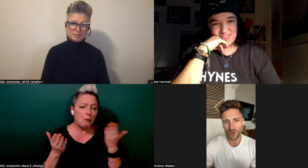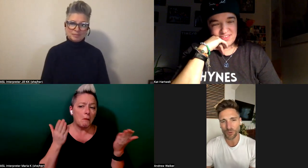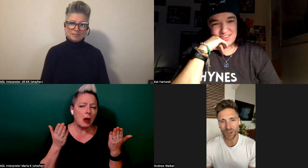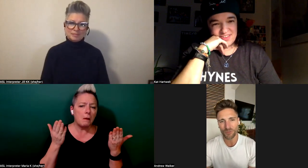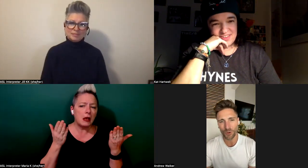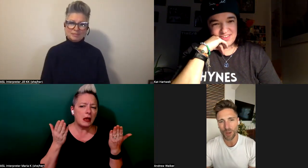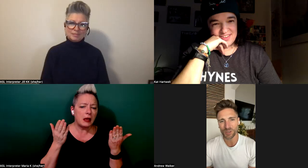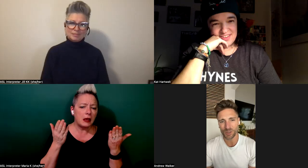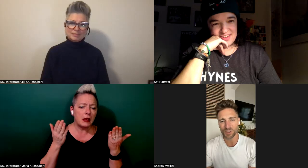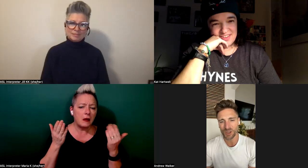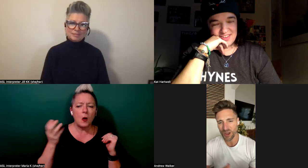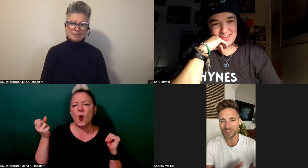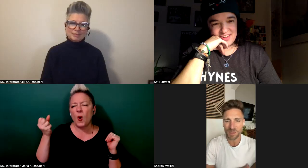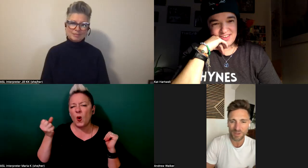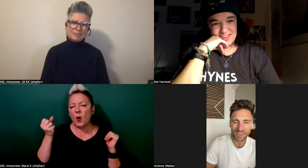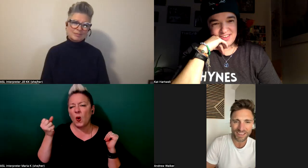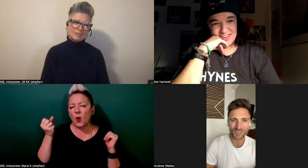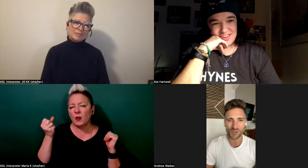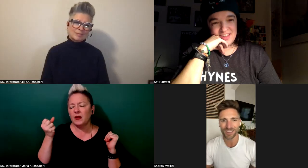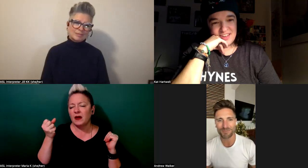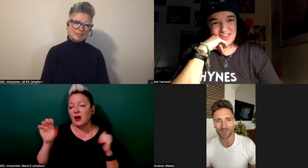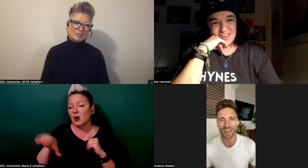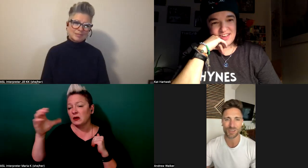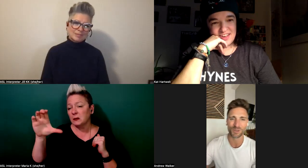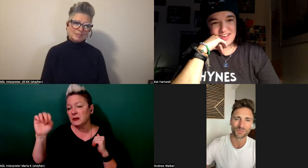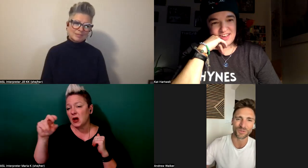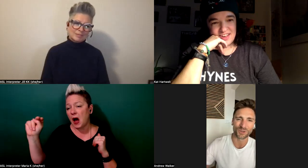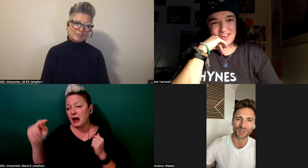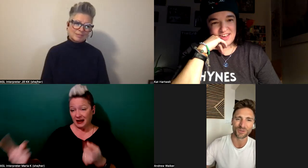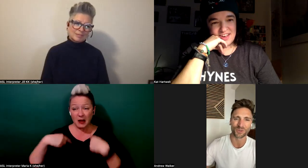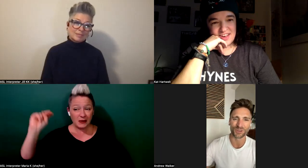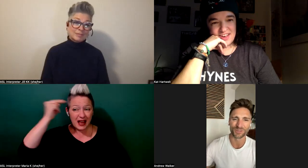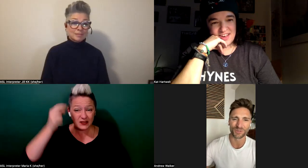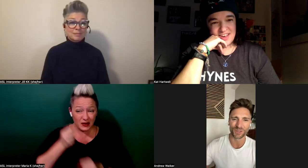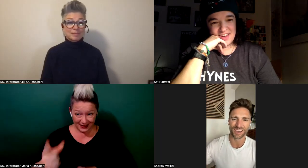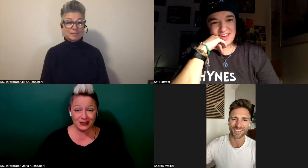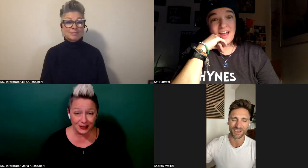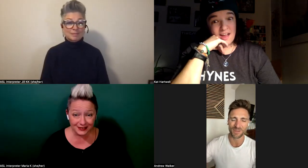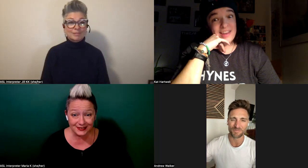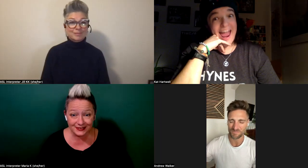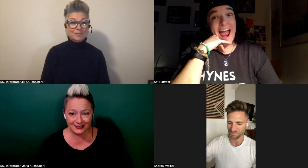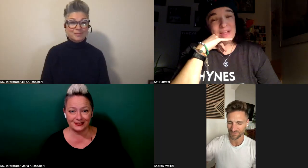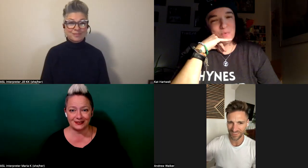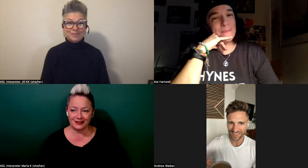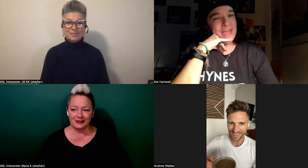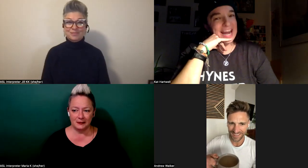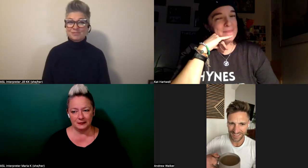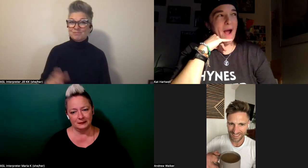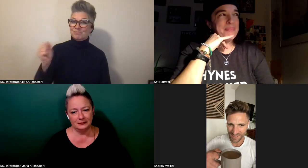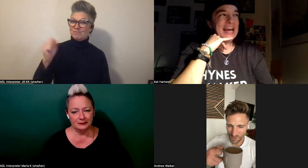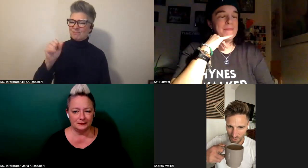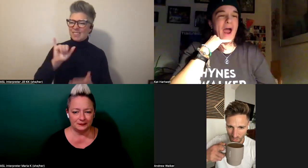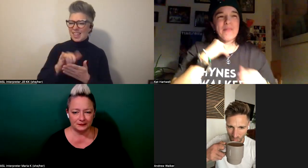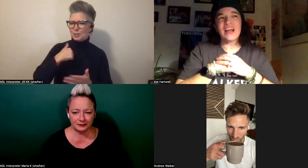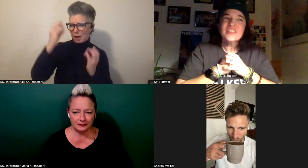on some of the photo ops at Christmas Con, and maybe try to come out to Nashville for the event. Yeah, that's what I'm thinking